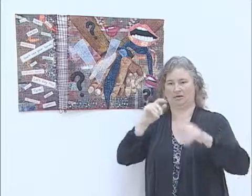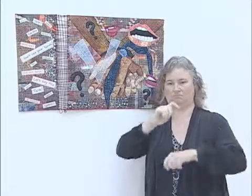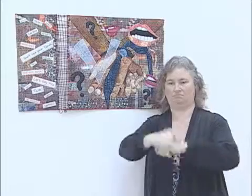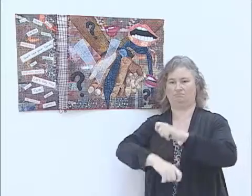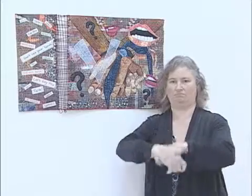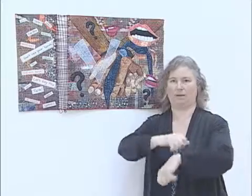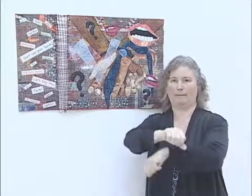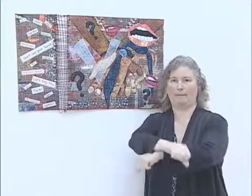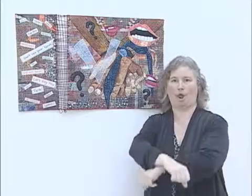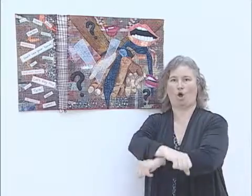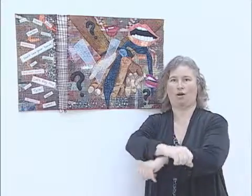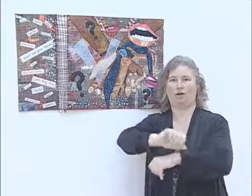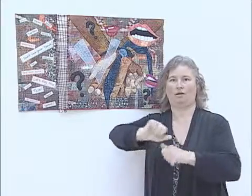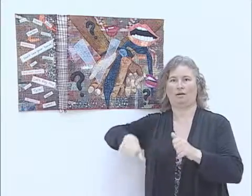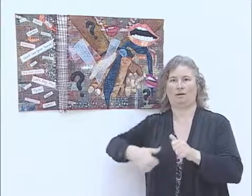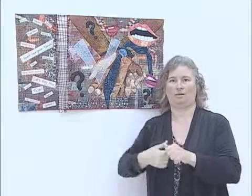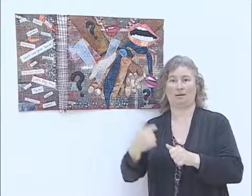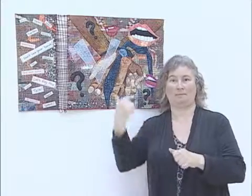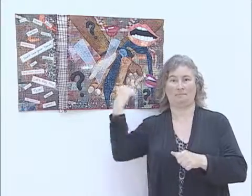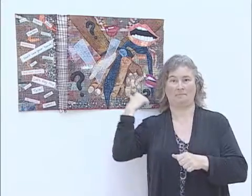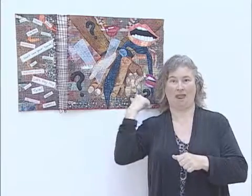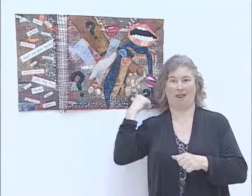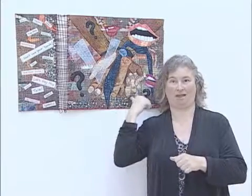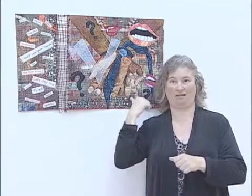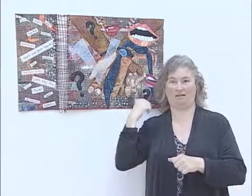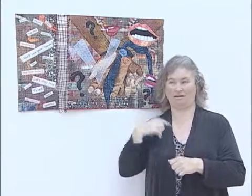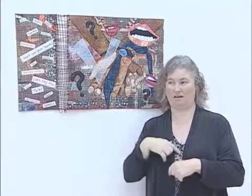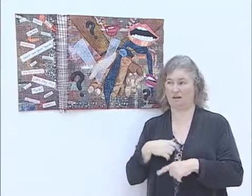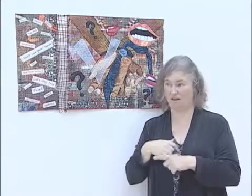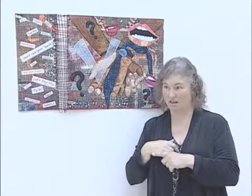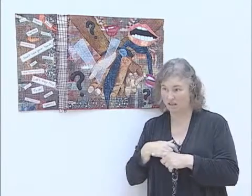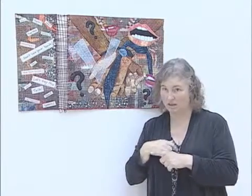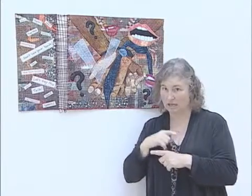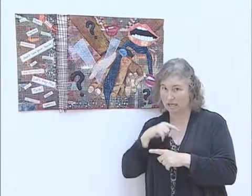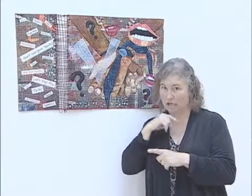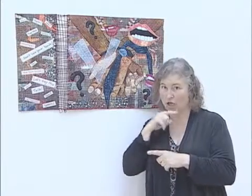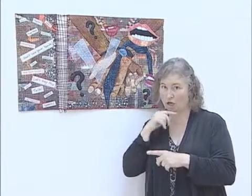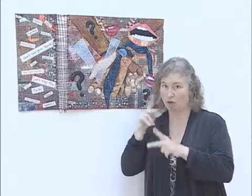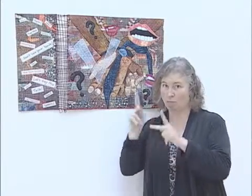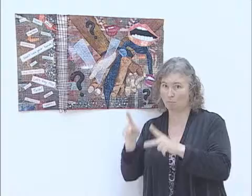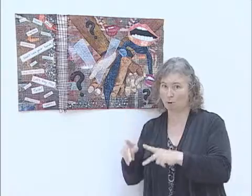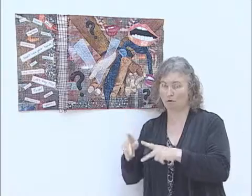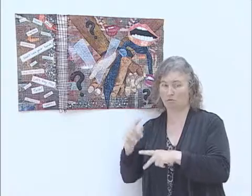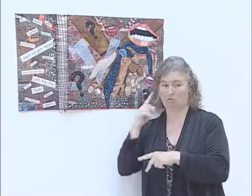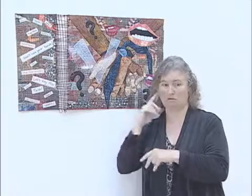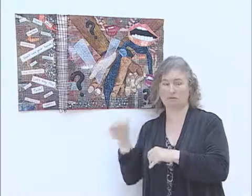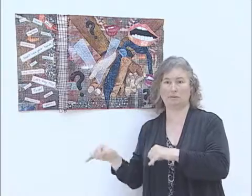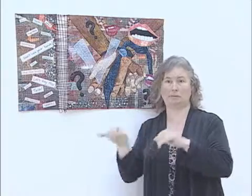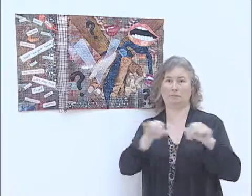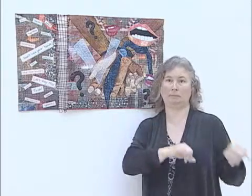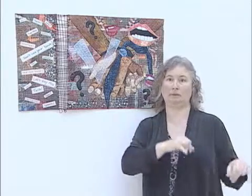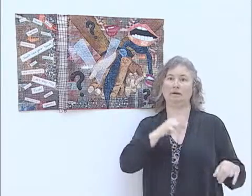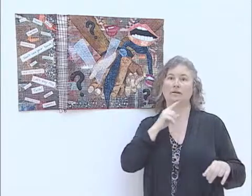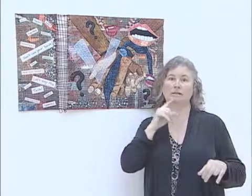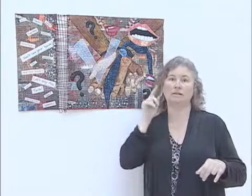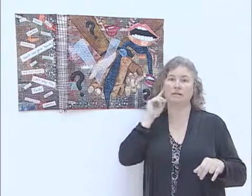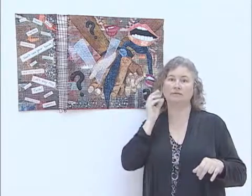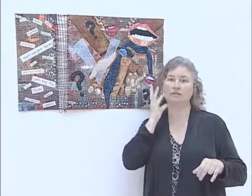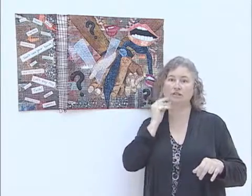really didn't know how to talk, and so the teacher bound his hands and put them in back of him. This is a hearing person with a parallel